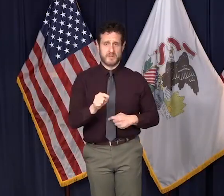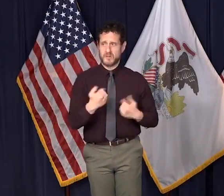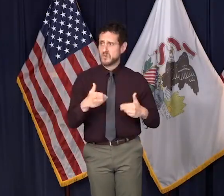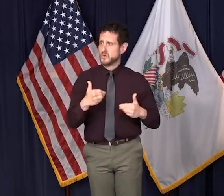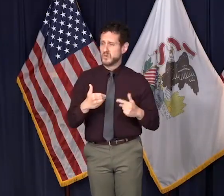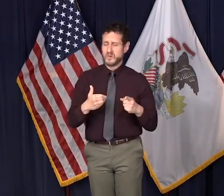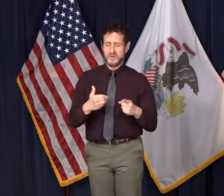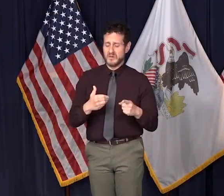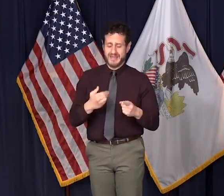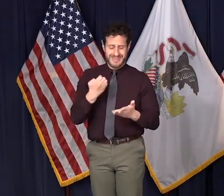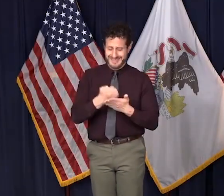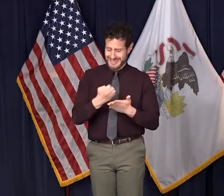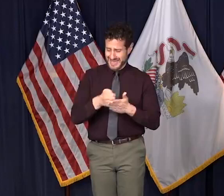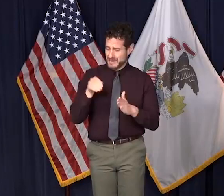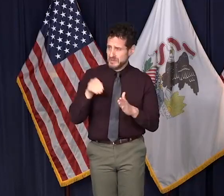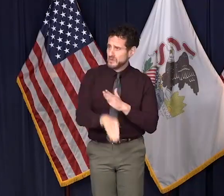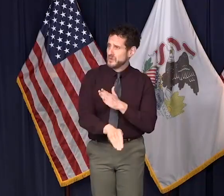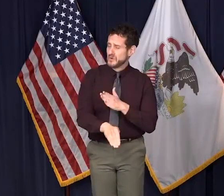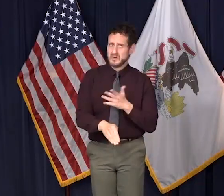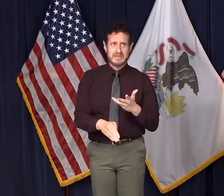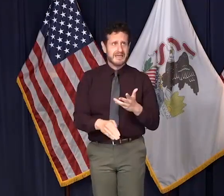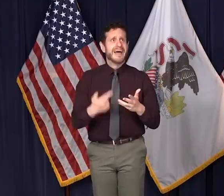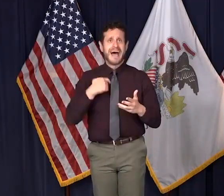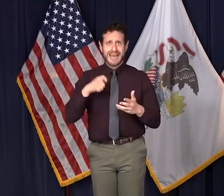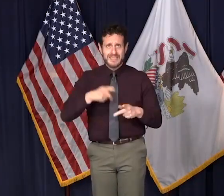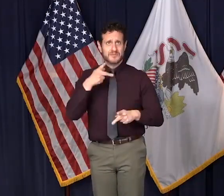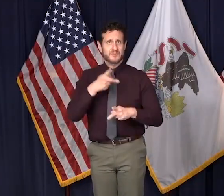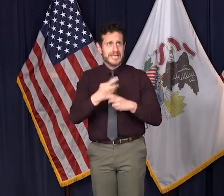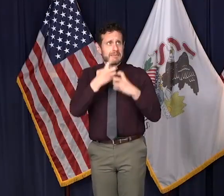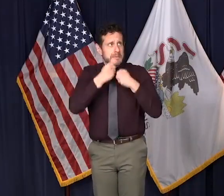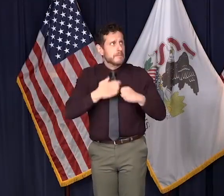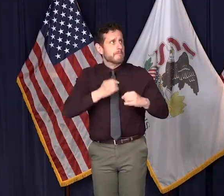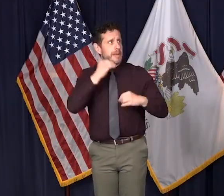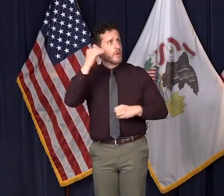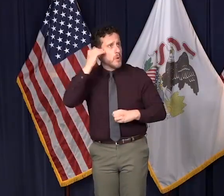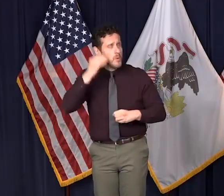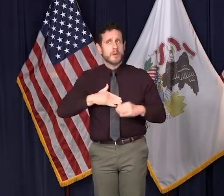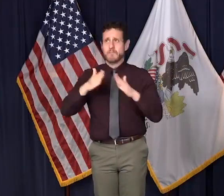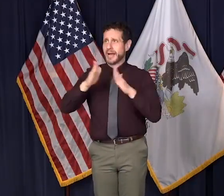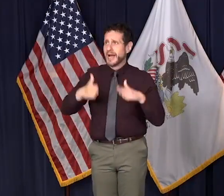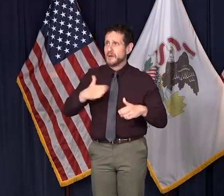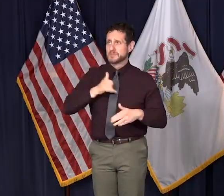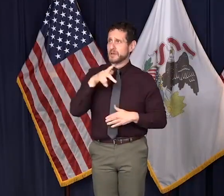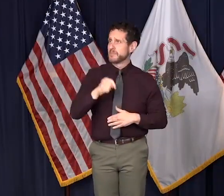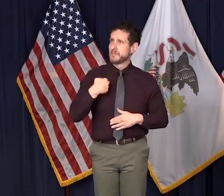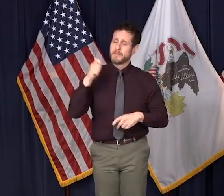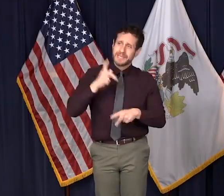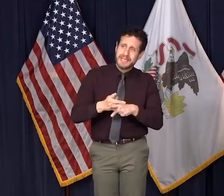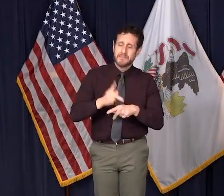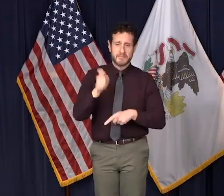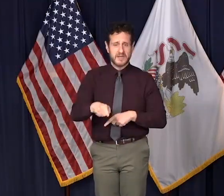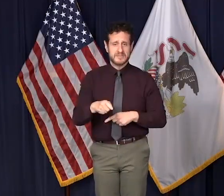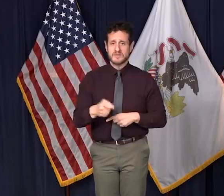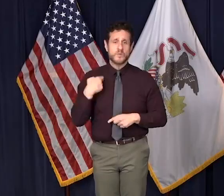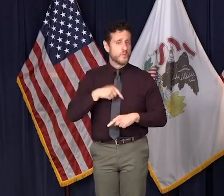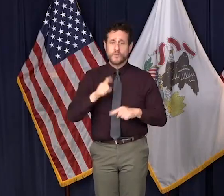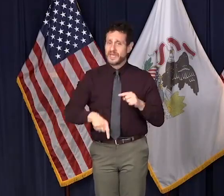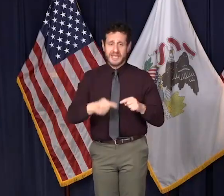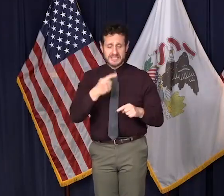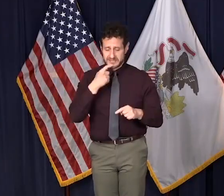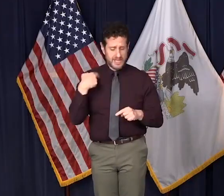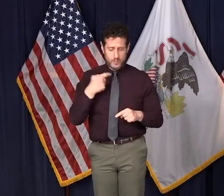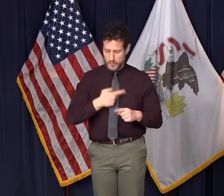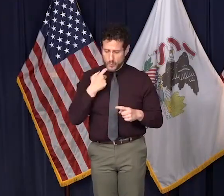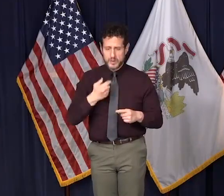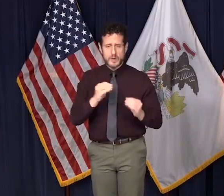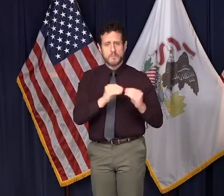crisis hinges on their ability to keep a roof over their families' heads. It's not enough to say that we want to build a more just